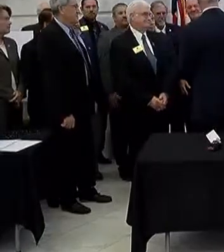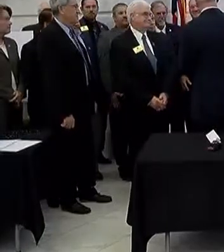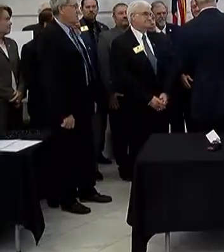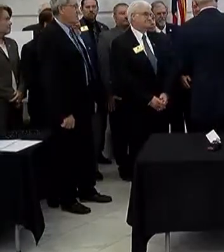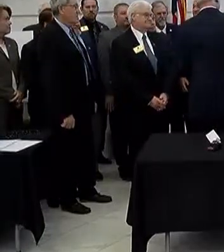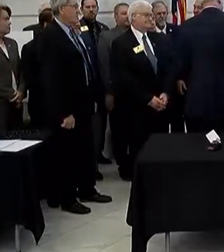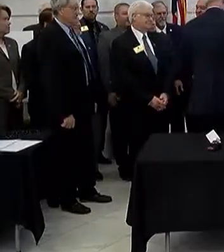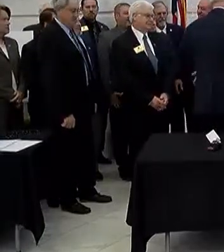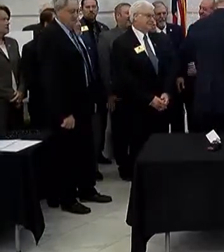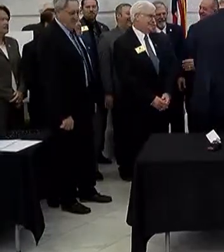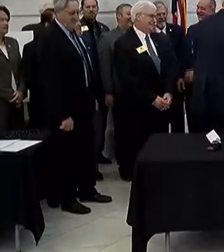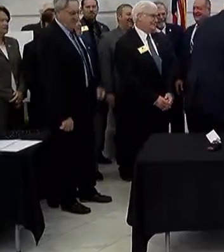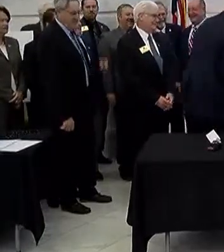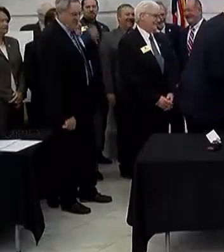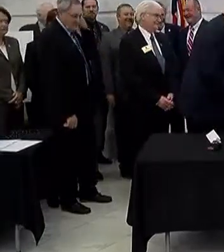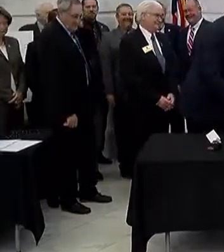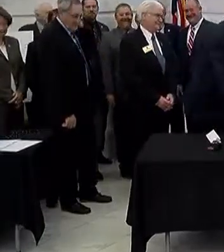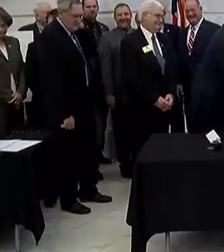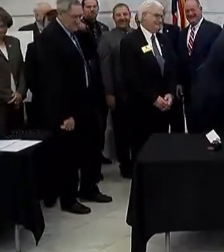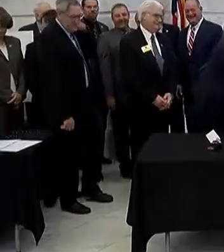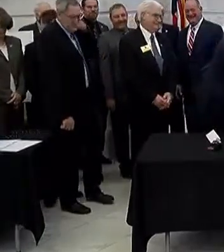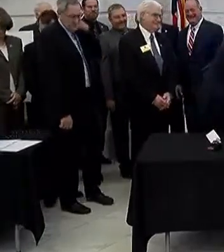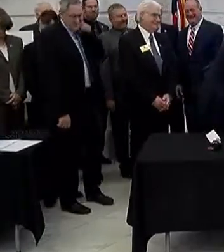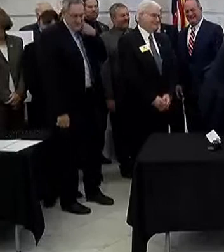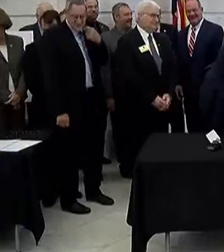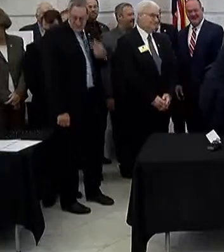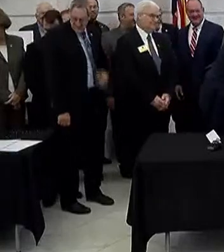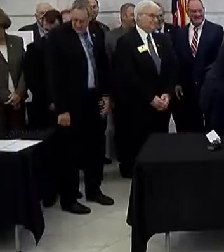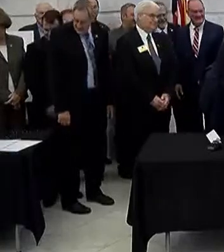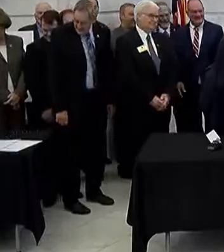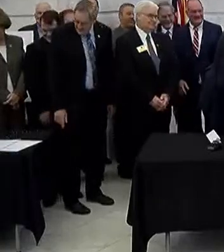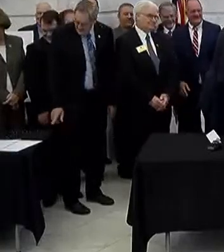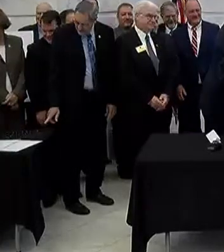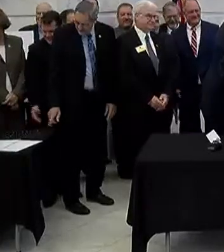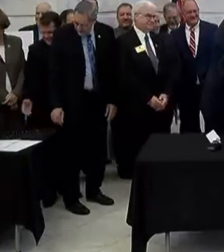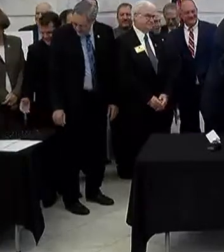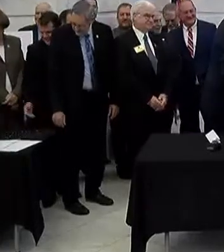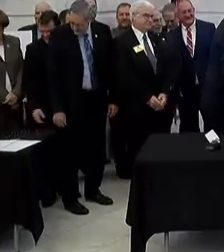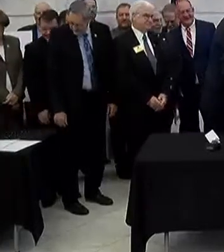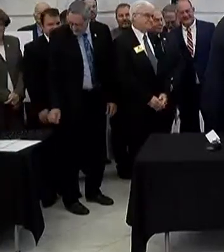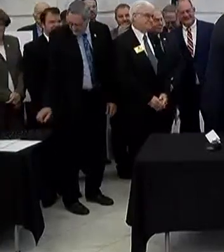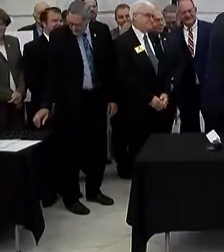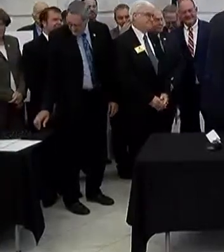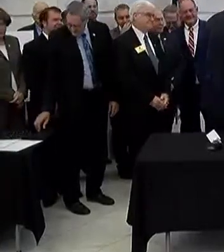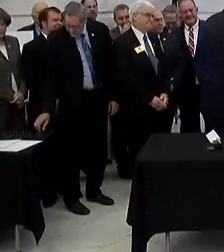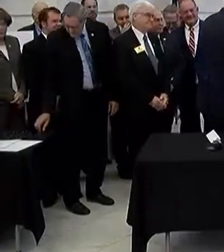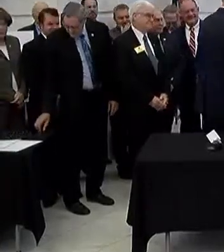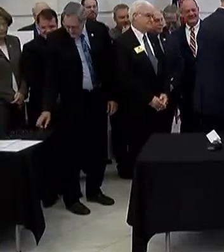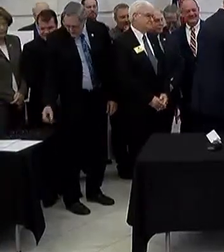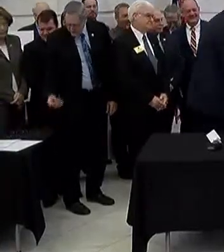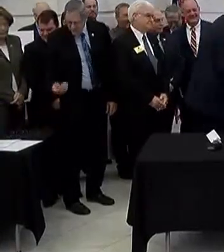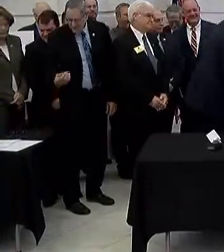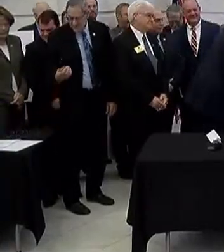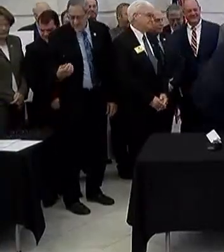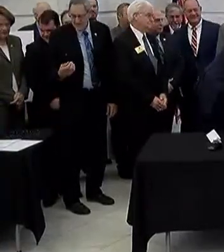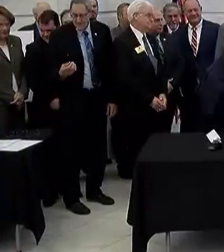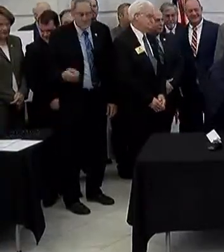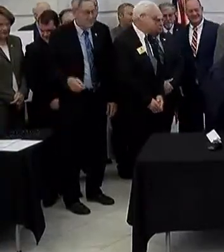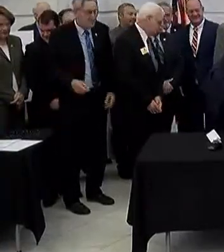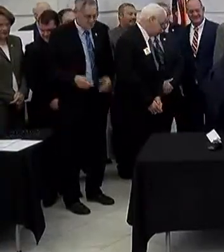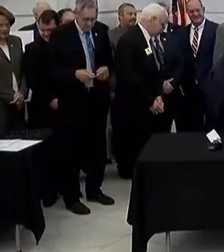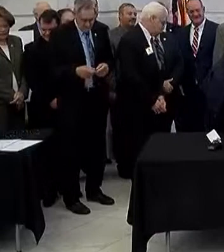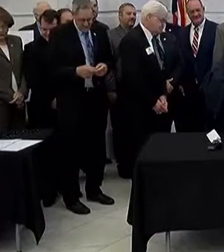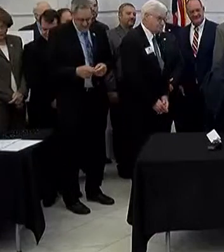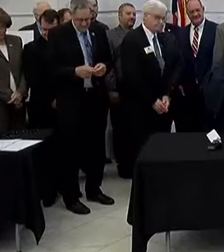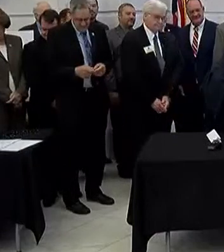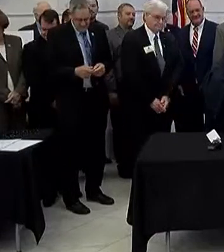a pen for everybody. I'm going to get. What's that? Okay, there's extra. I'm going to let you hand